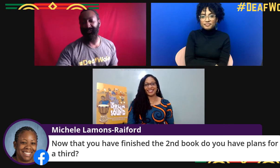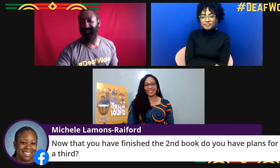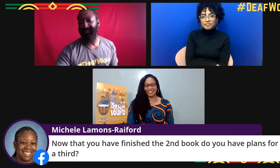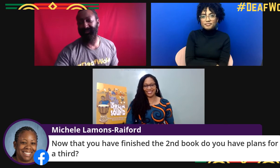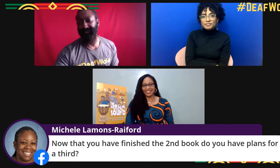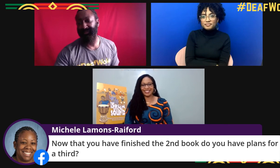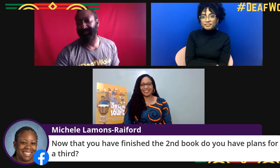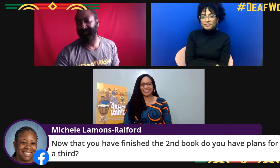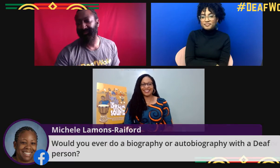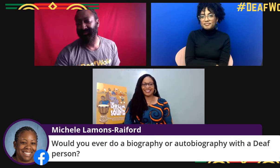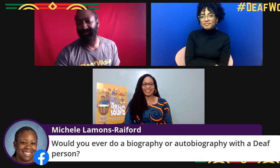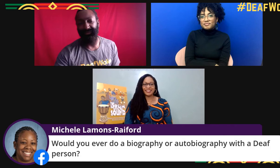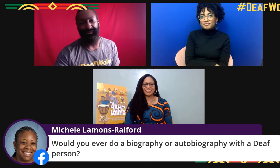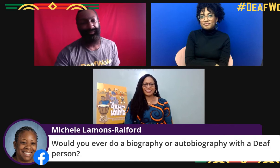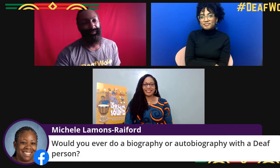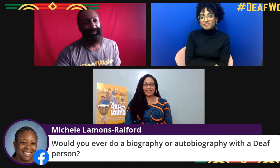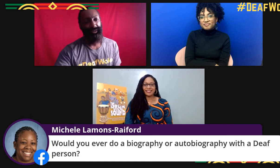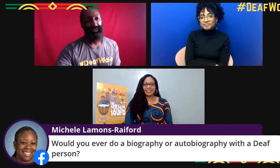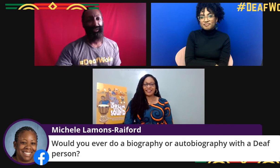That's beautiful.